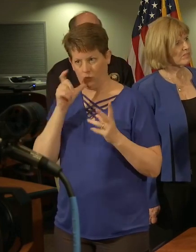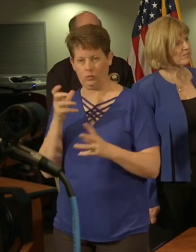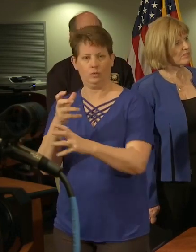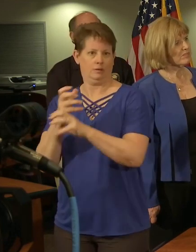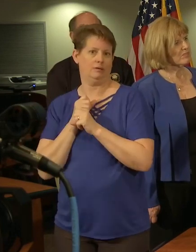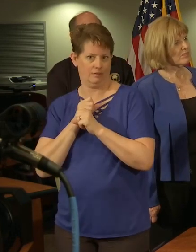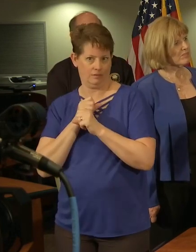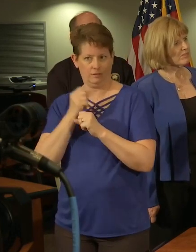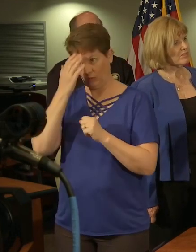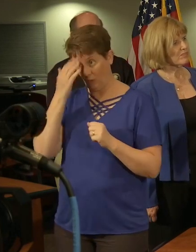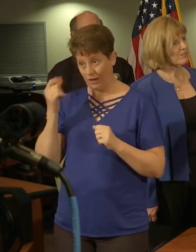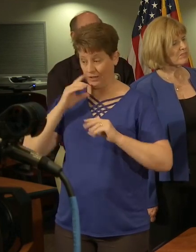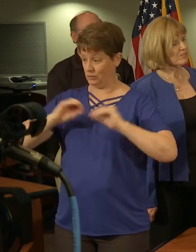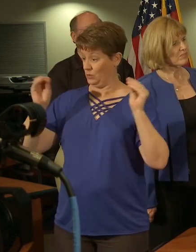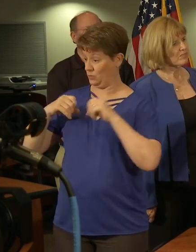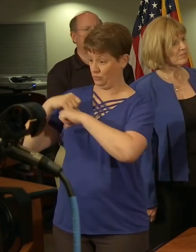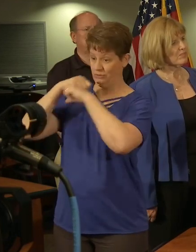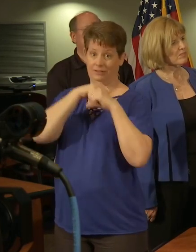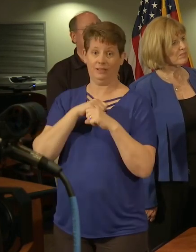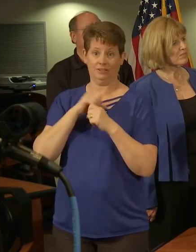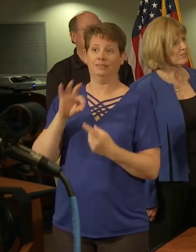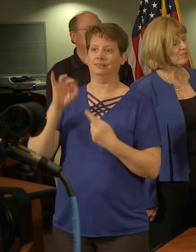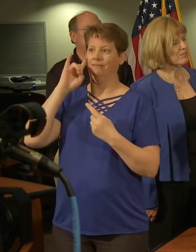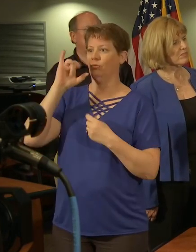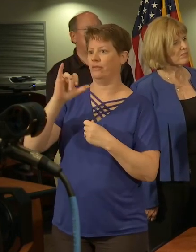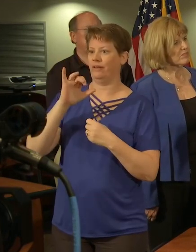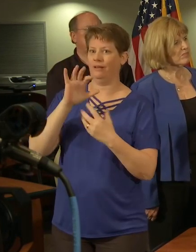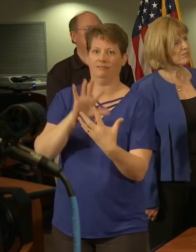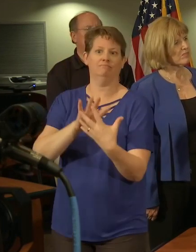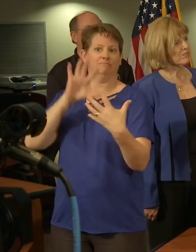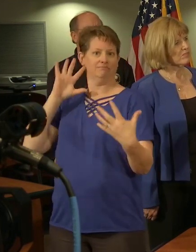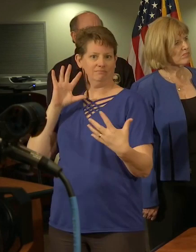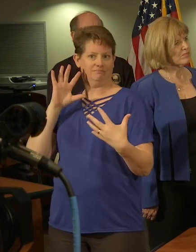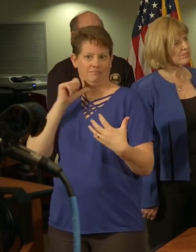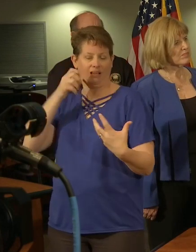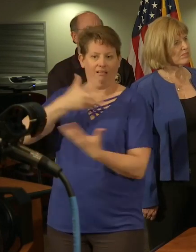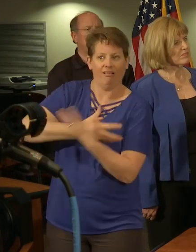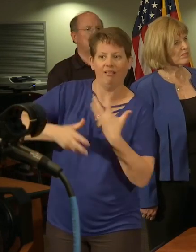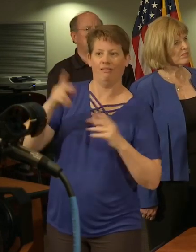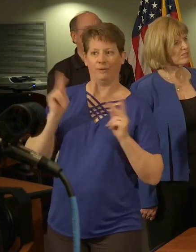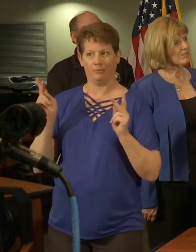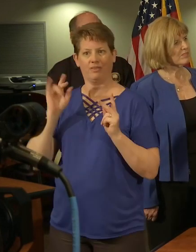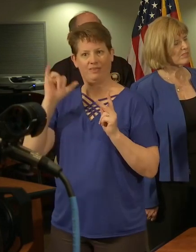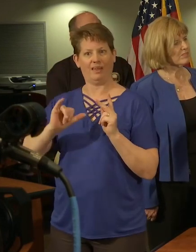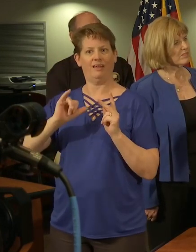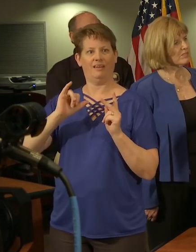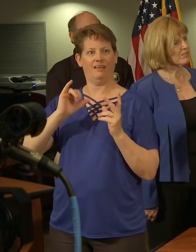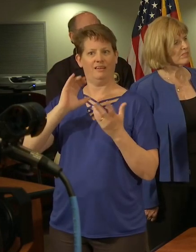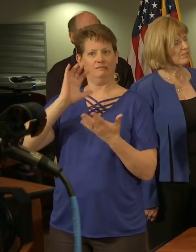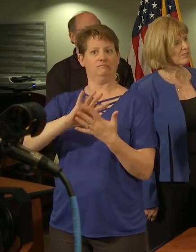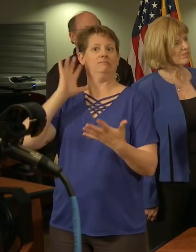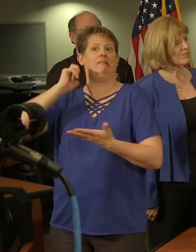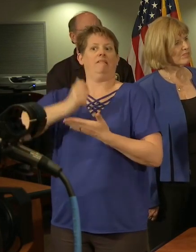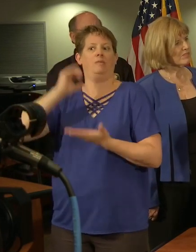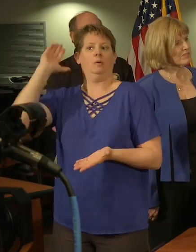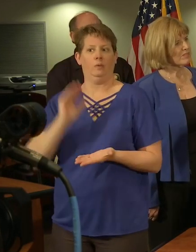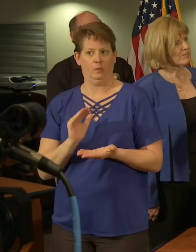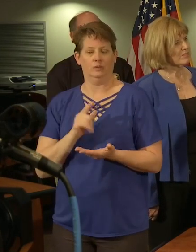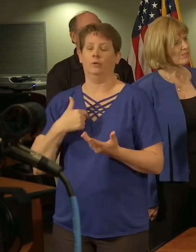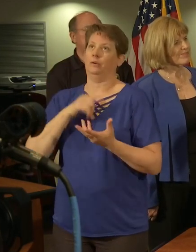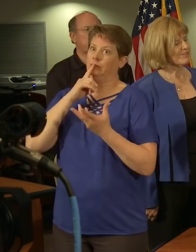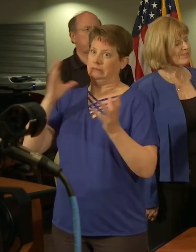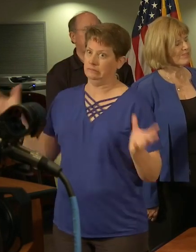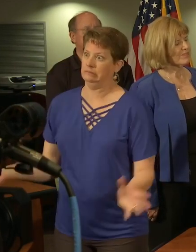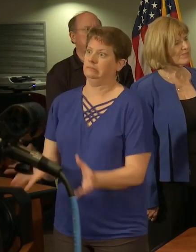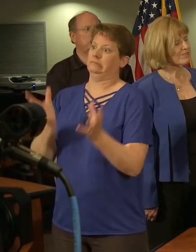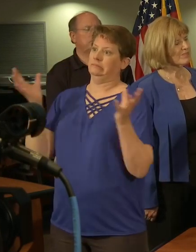because there is no other protection except for the social distancing measures. And so this is a very good example of why we strongly